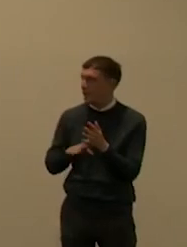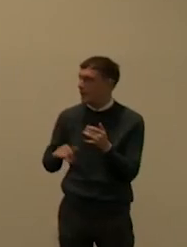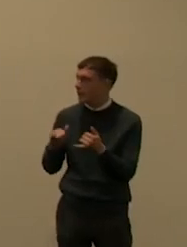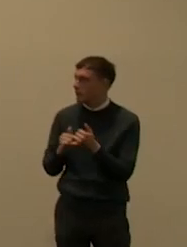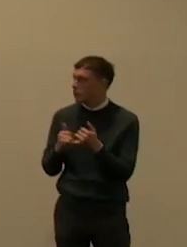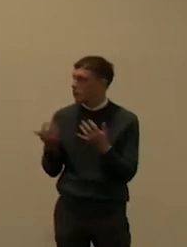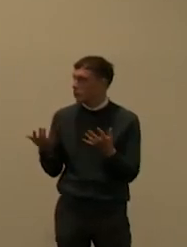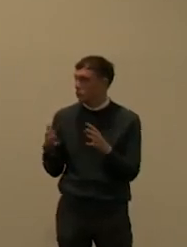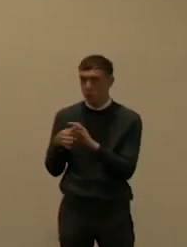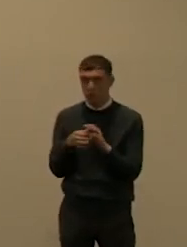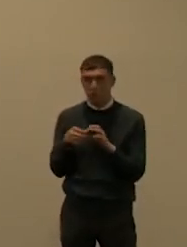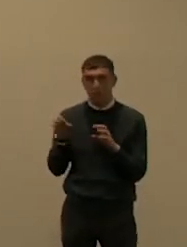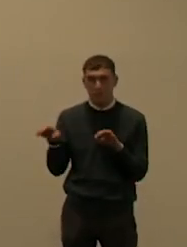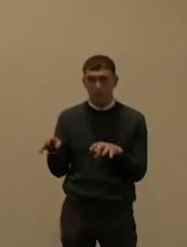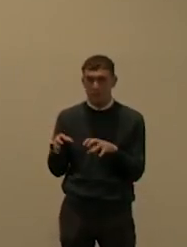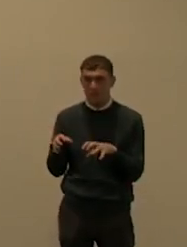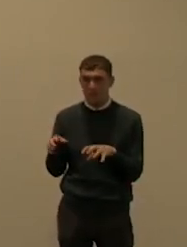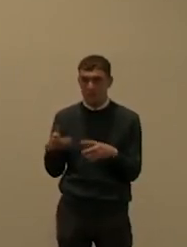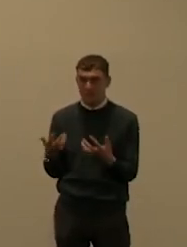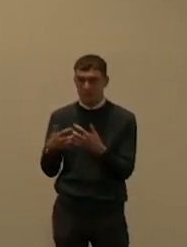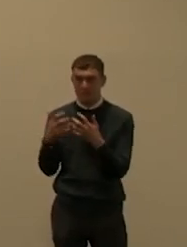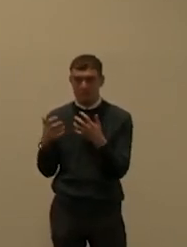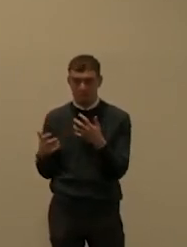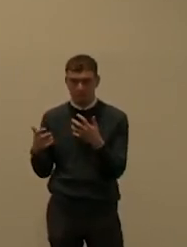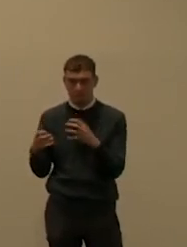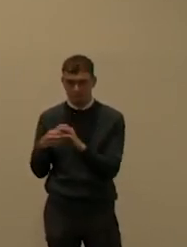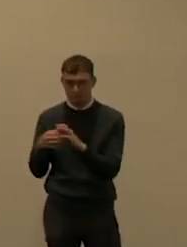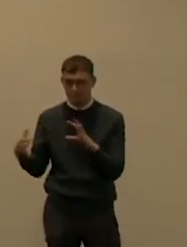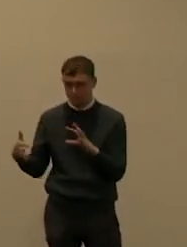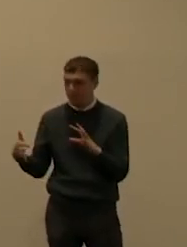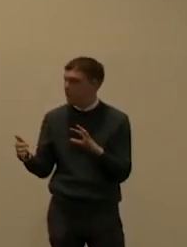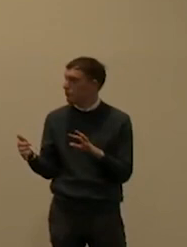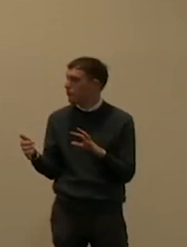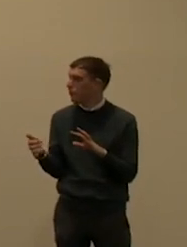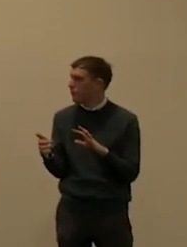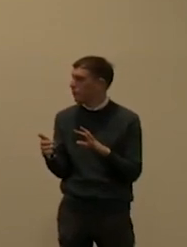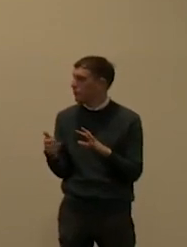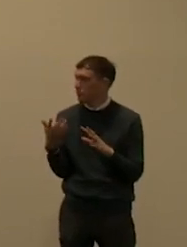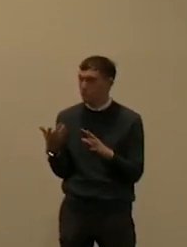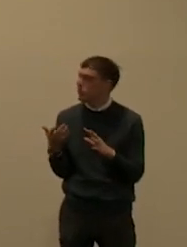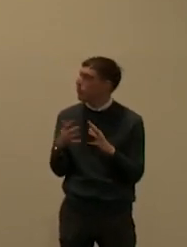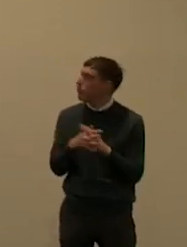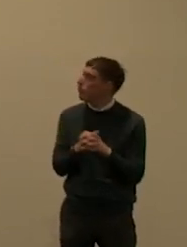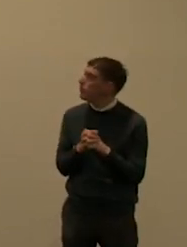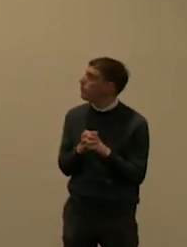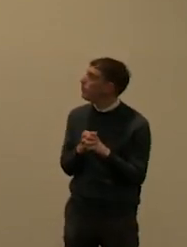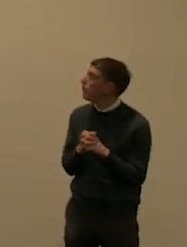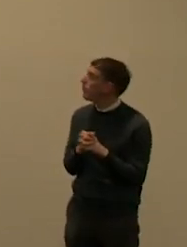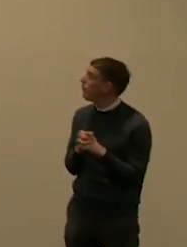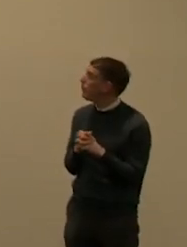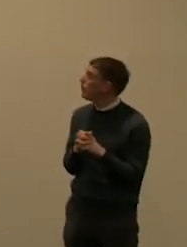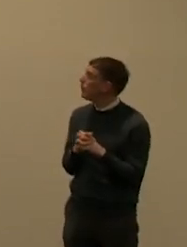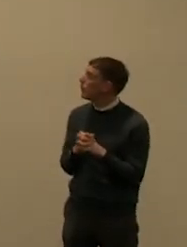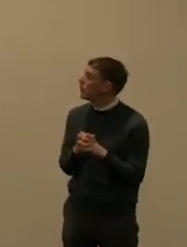direct connection between the branch offices is broken, and we have failover automatically to Virtual WAN if we need